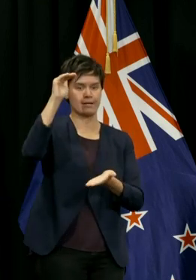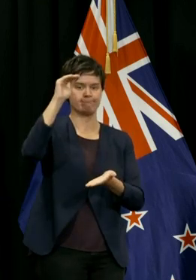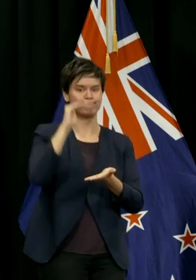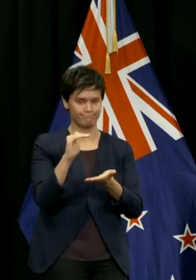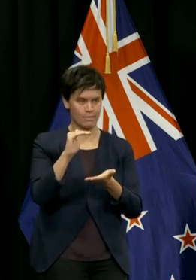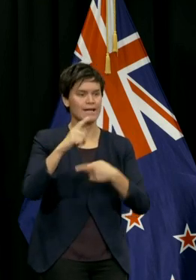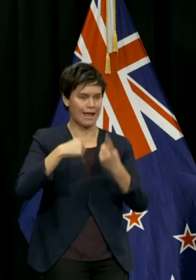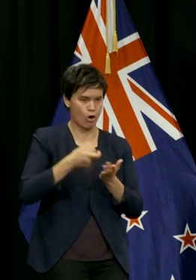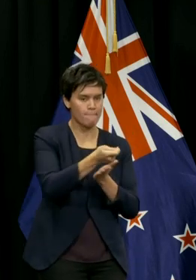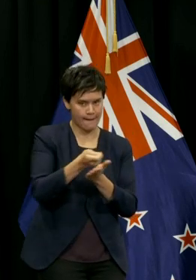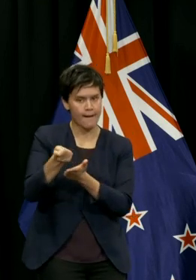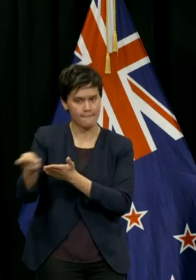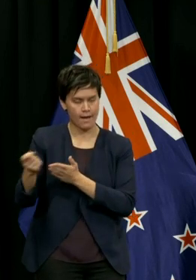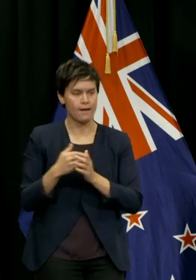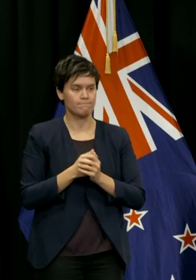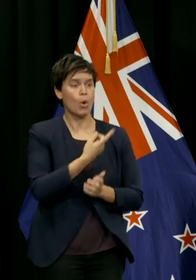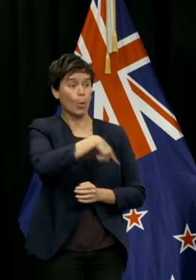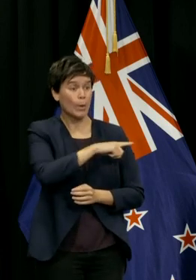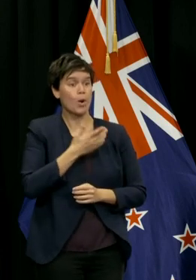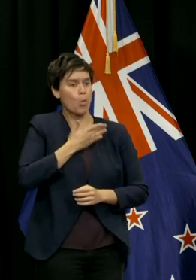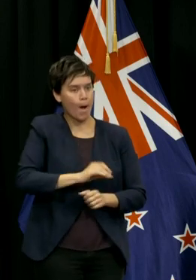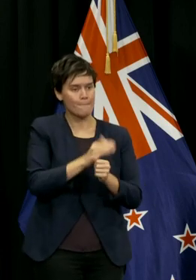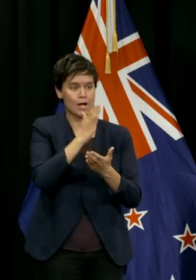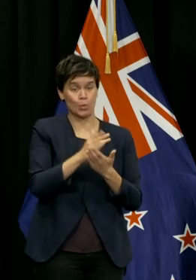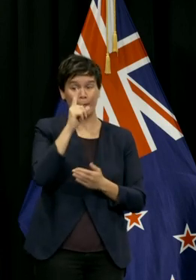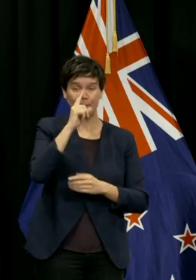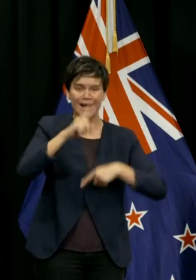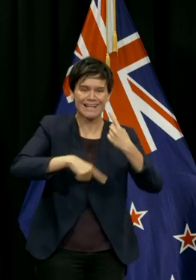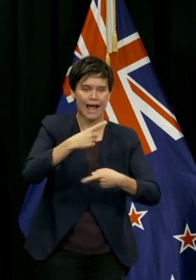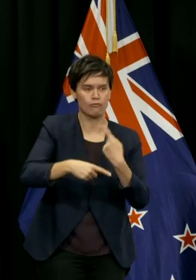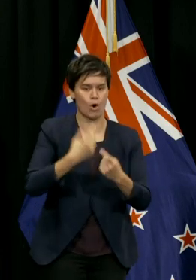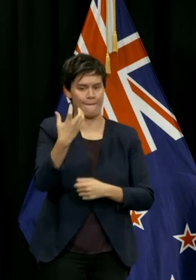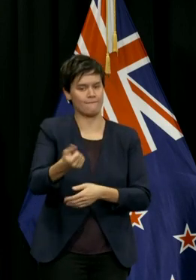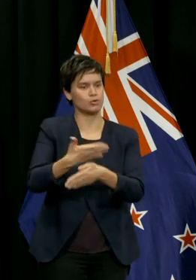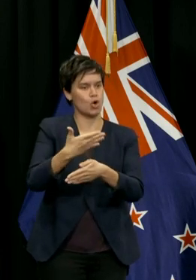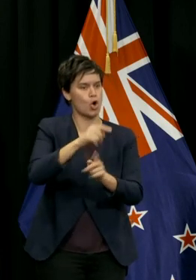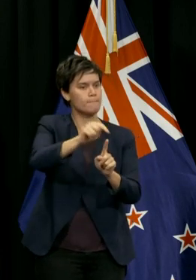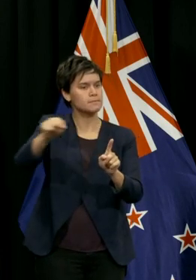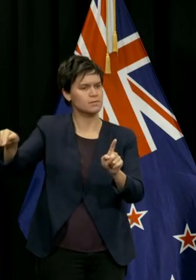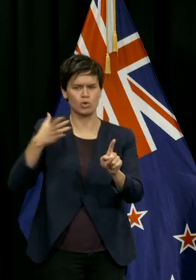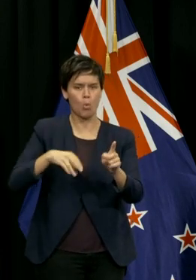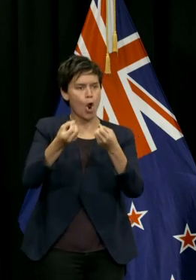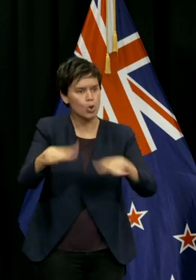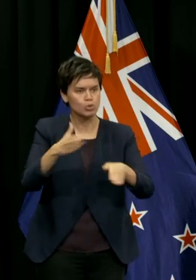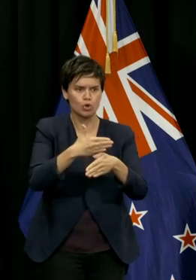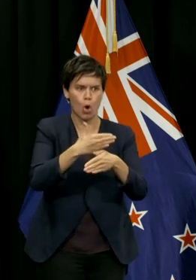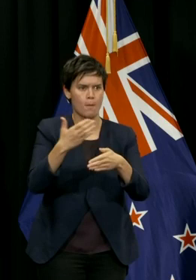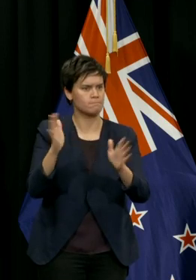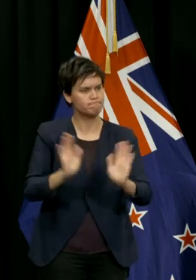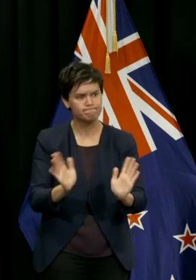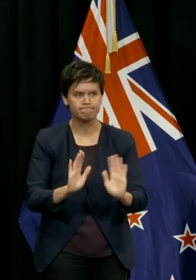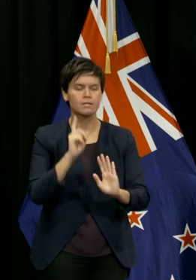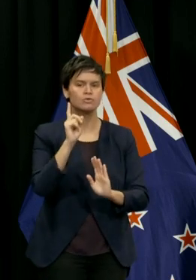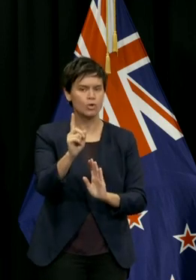would rather that people stayed employed than not. We are continuing to work on updated guidance on the scheme, and we